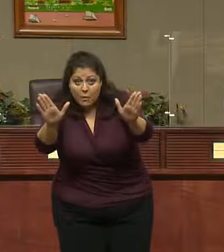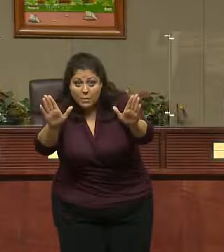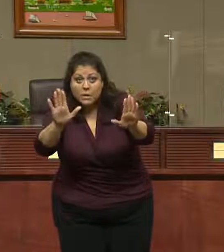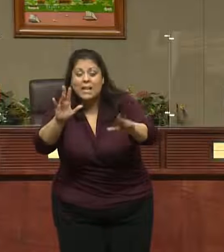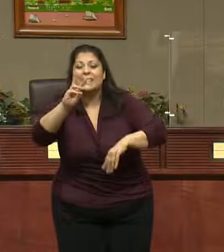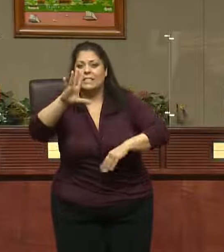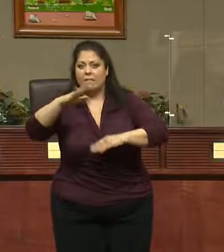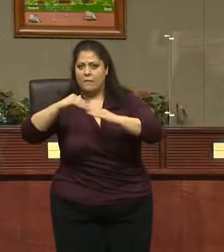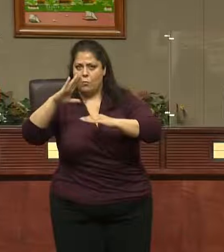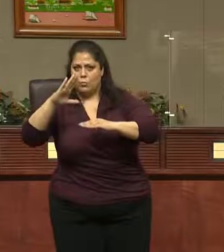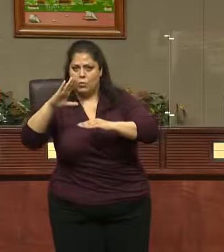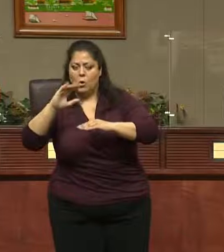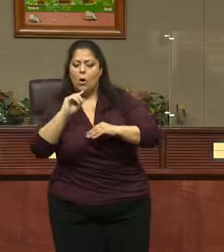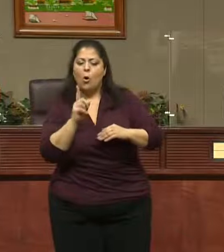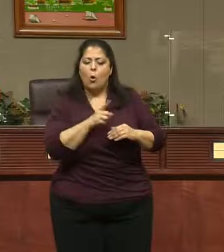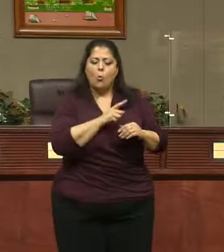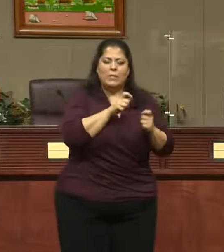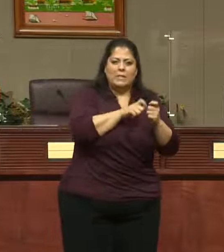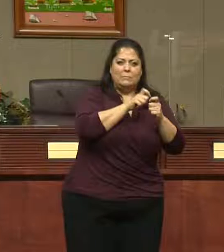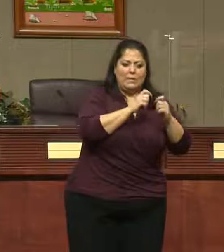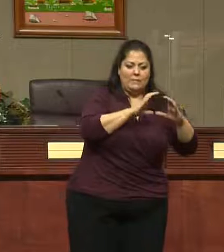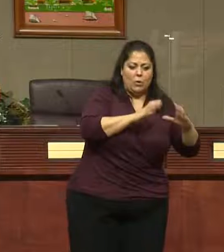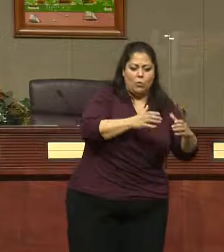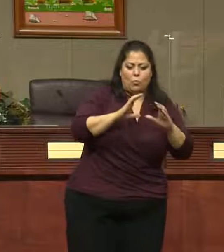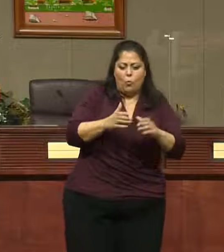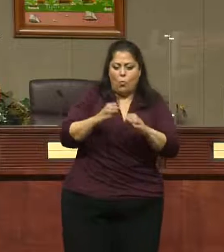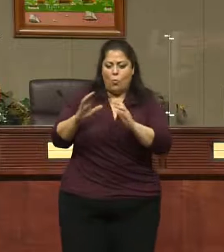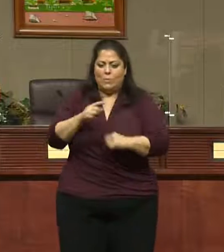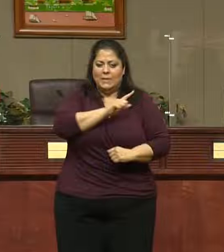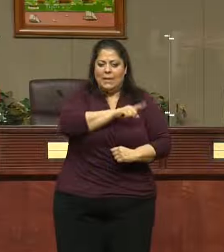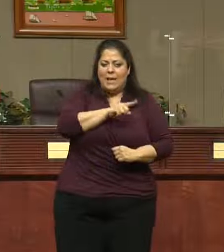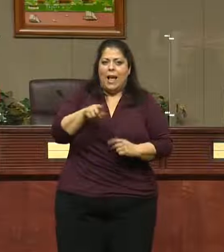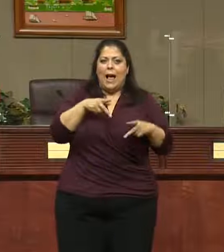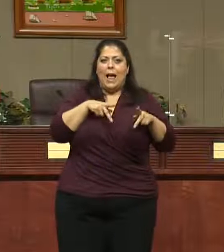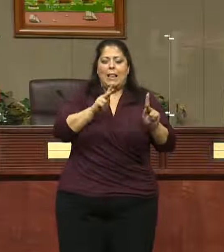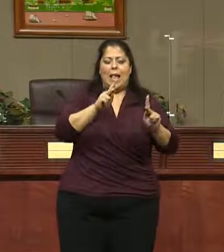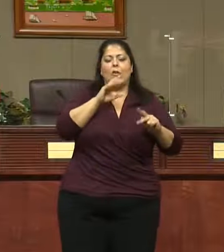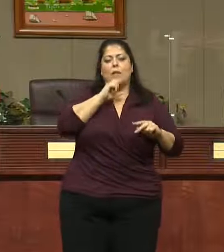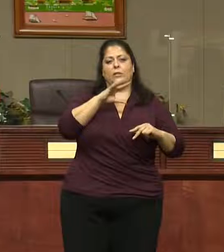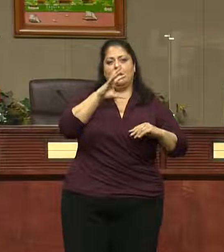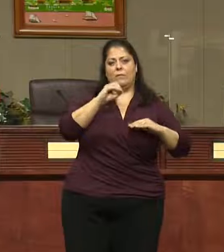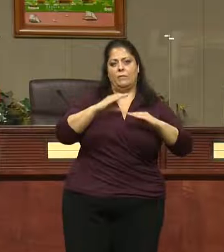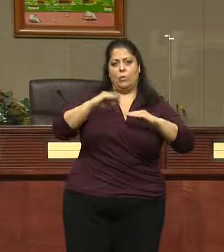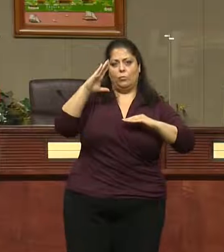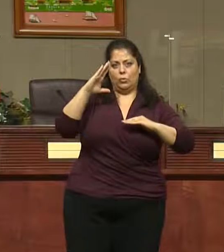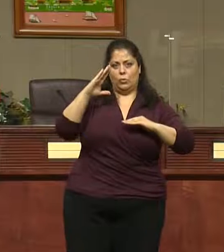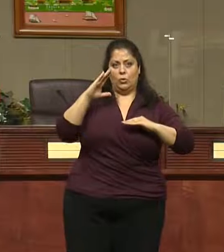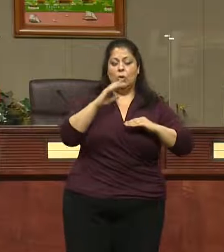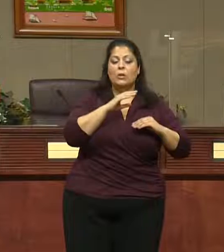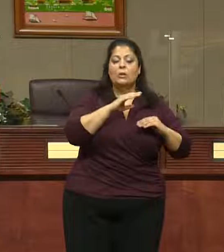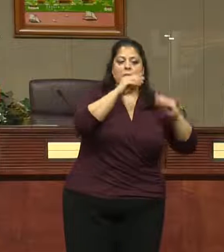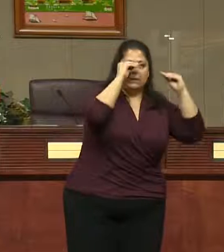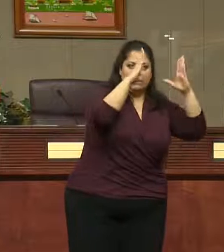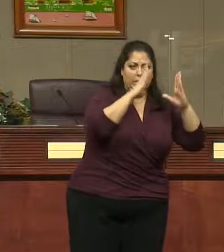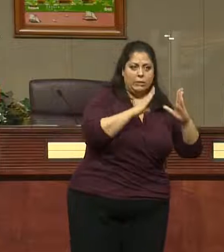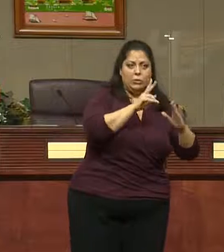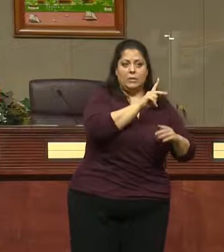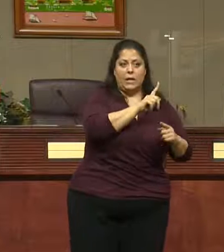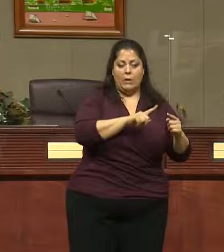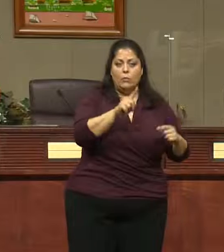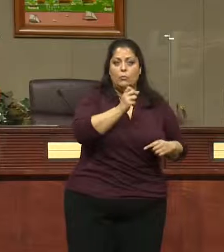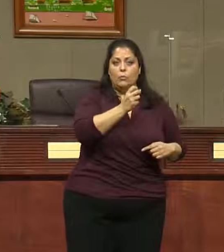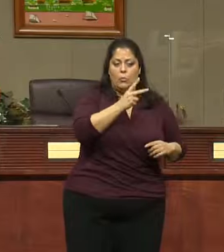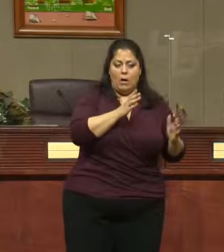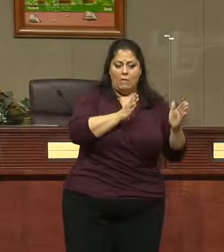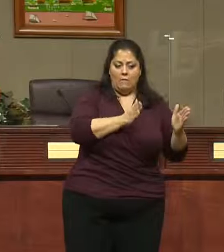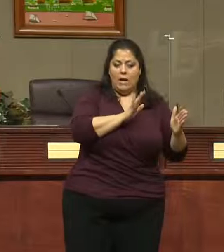And for other groups, we are going to move into 50 and older. That include teachers K to 12 and other employees